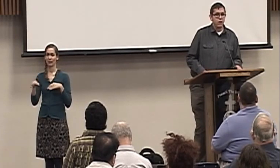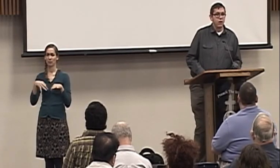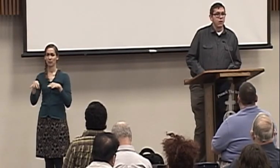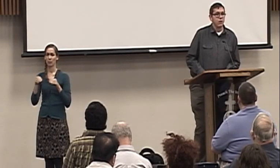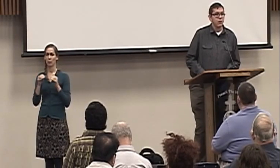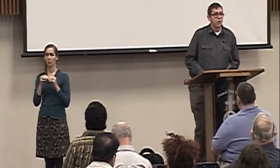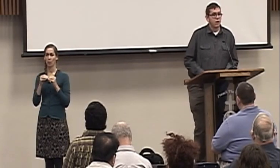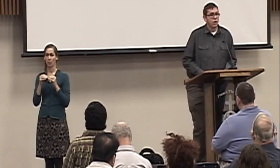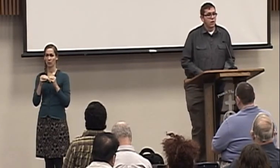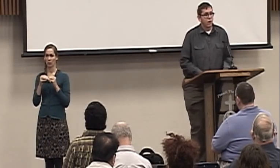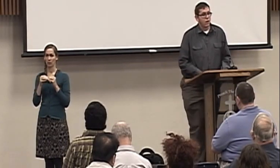video,